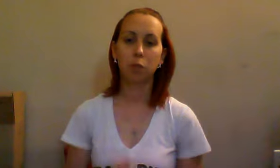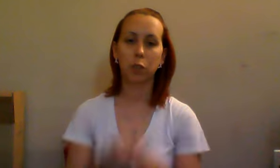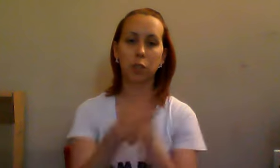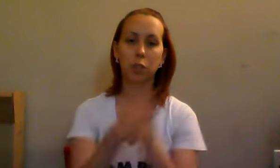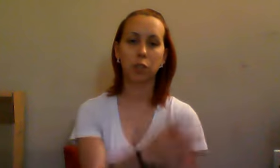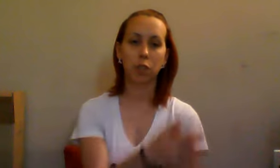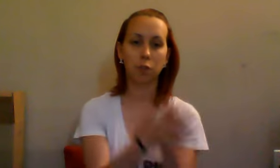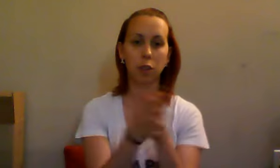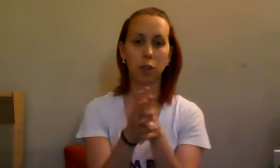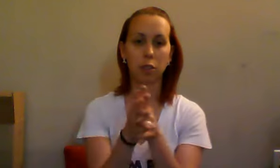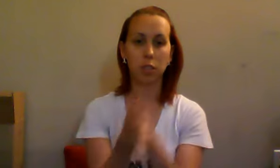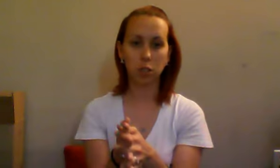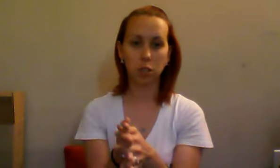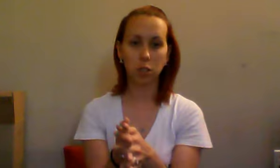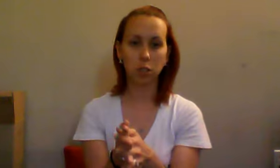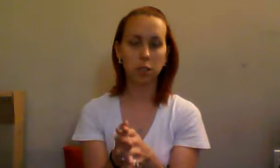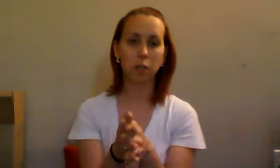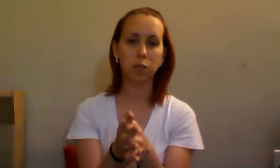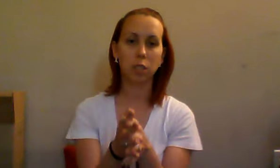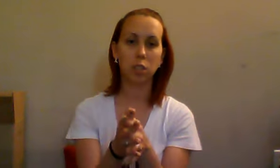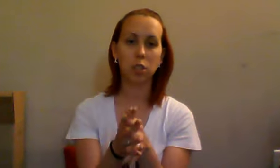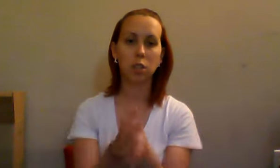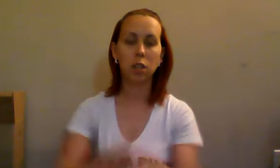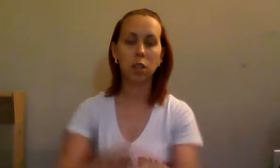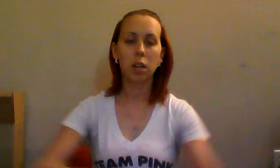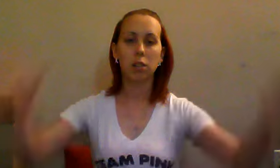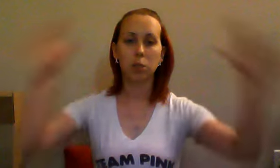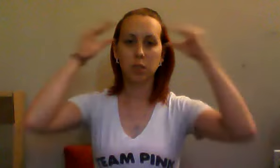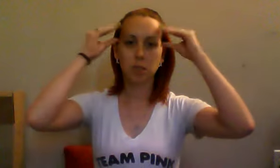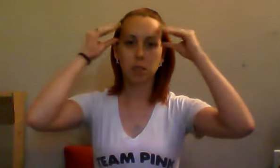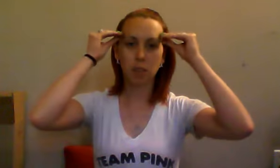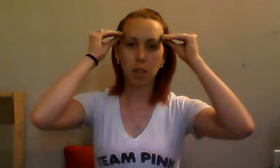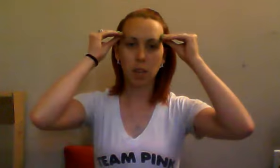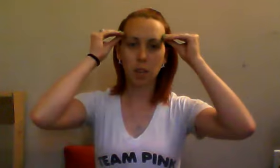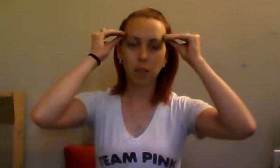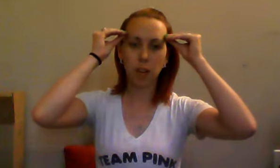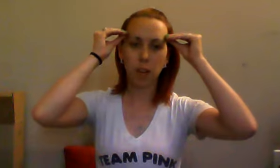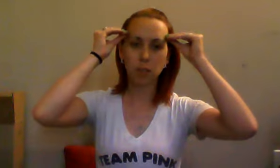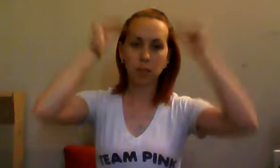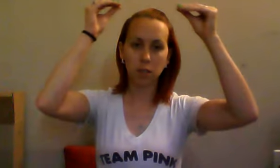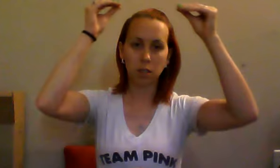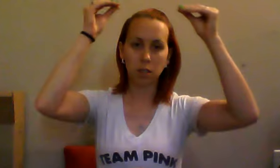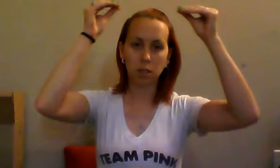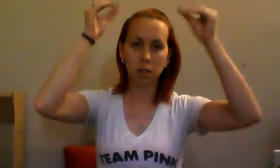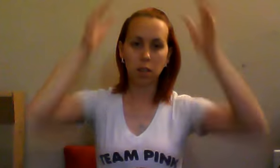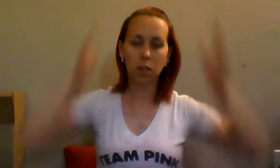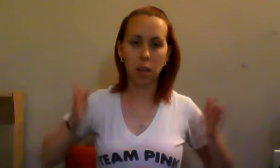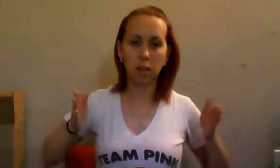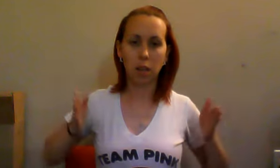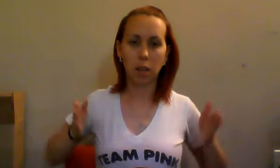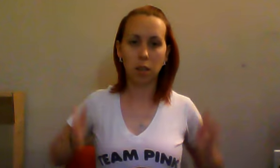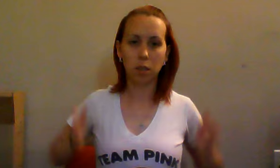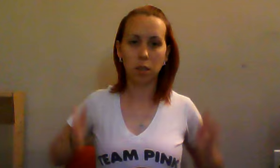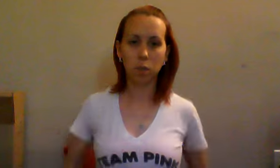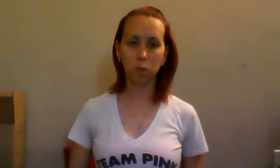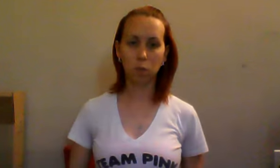Referring to yourself or other teachers, the sign for teacher is almost as if you're taking off the hat, and then